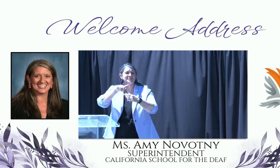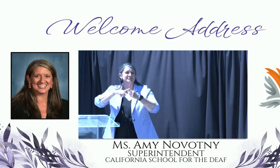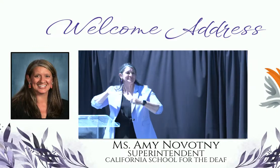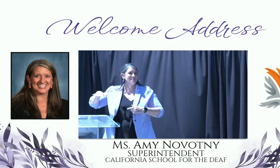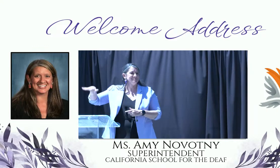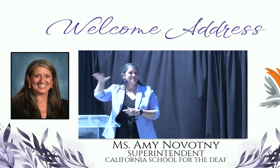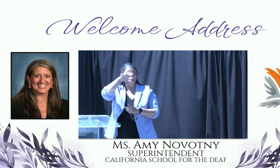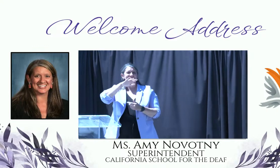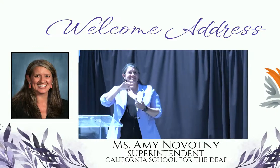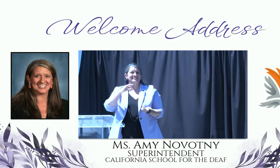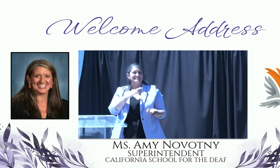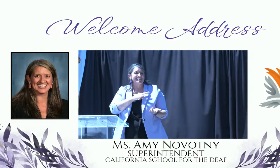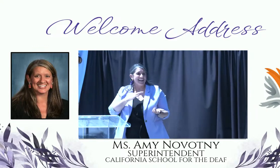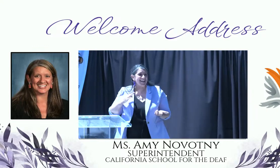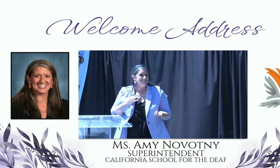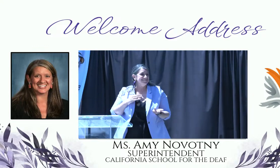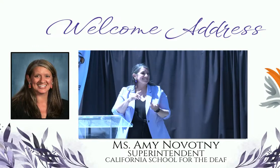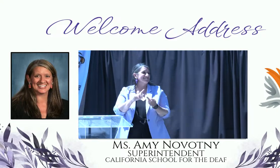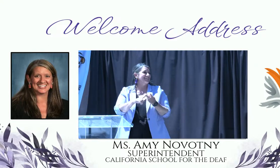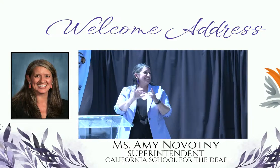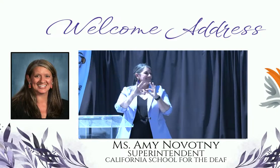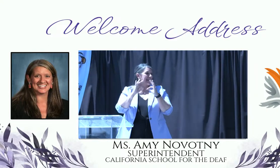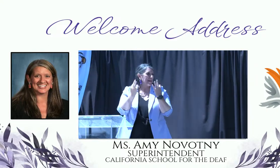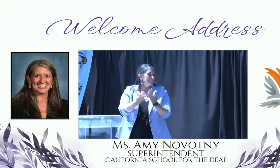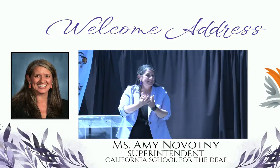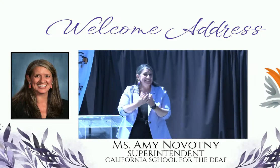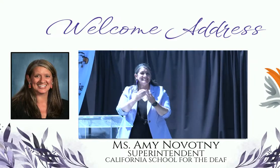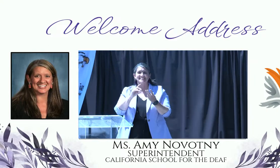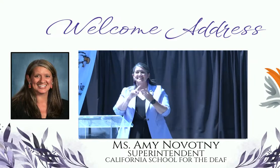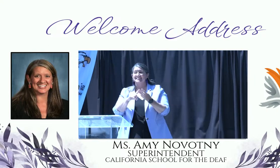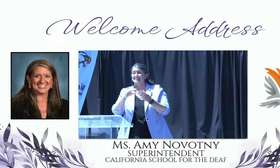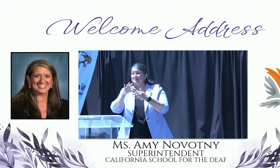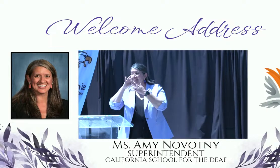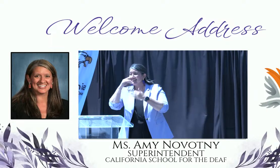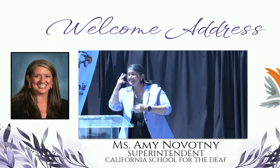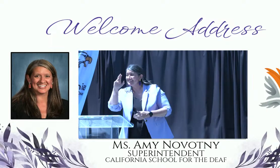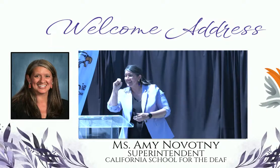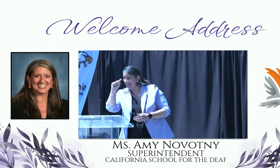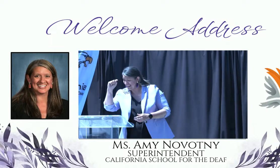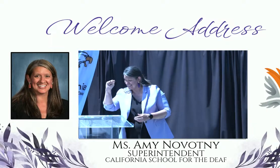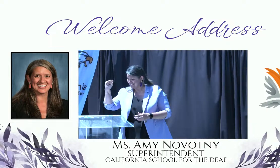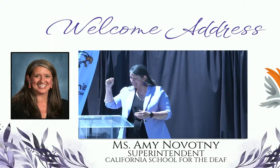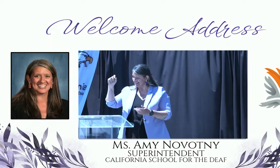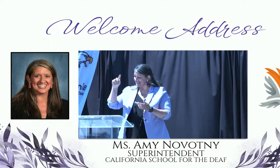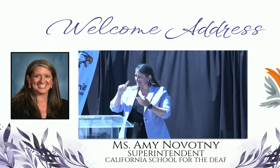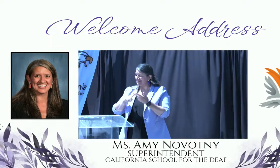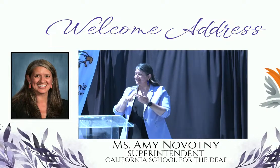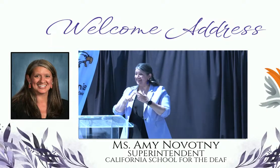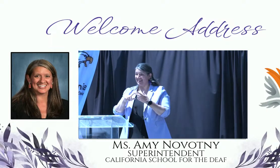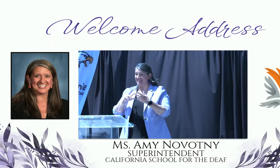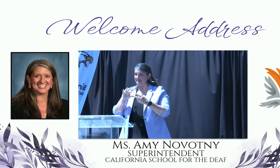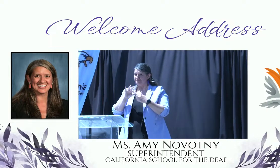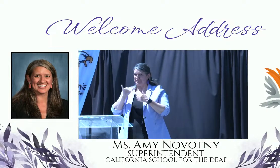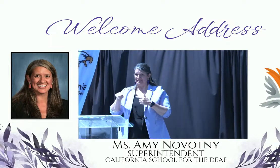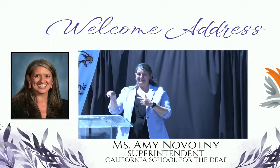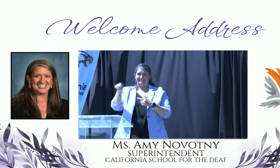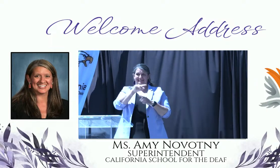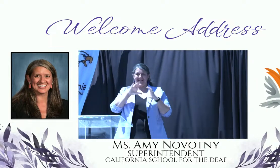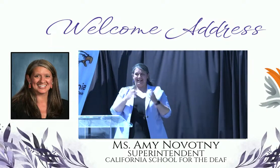say thank you and good afternoon to our faculty and families, our special guests,